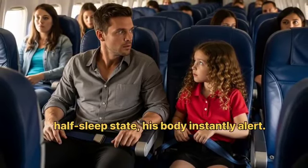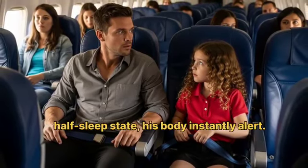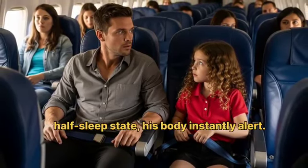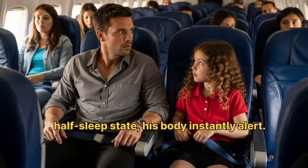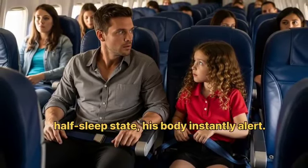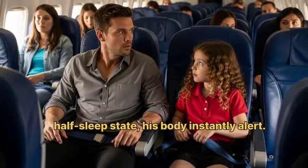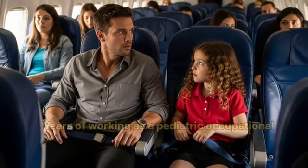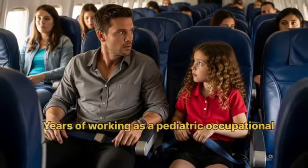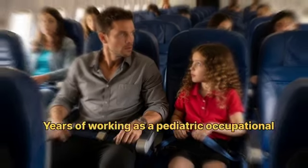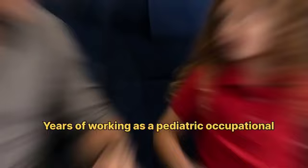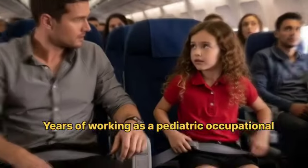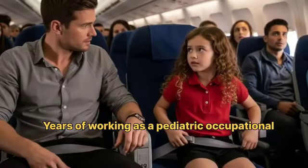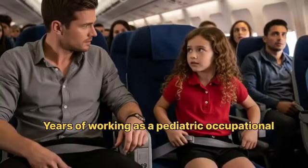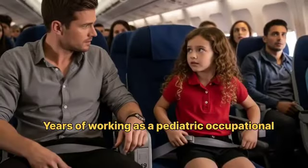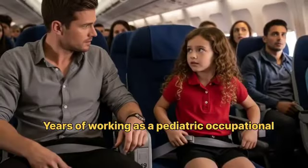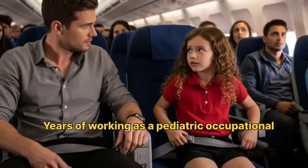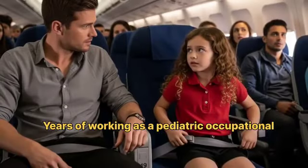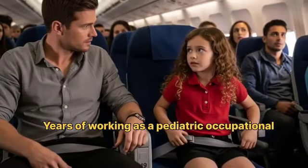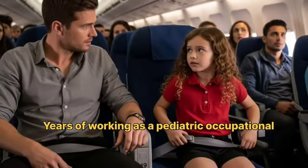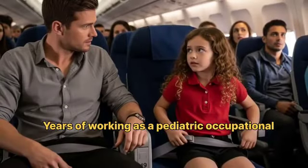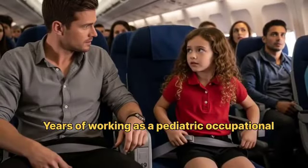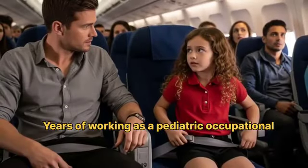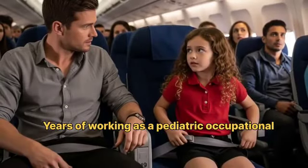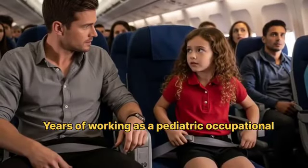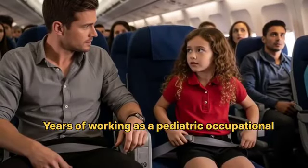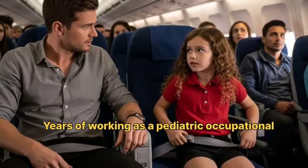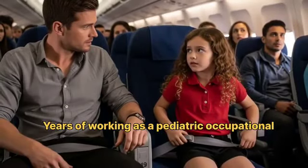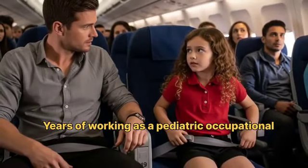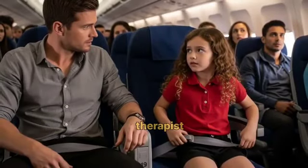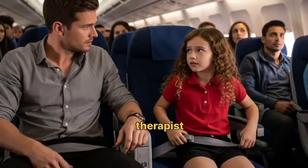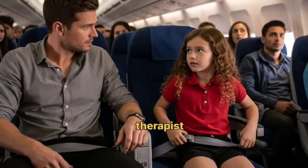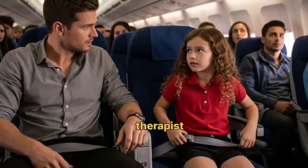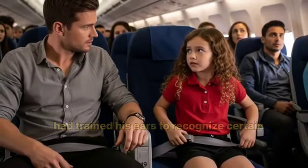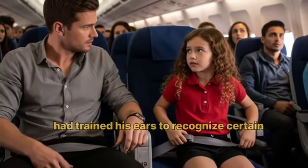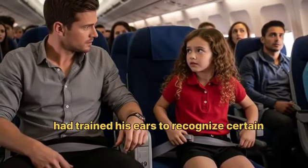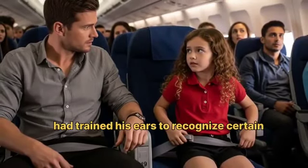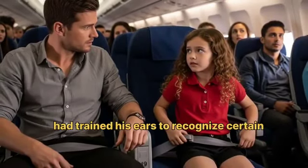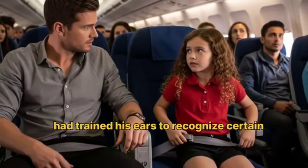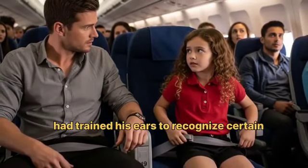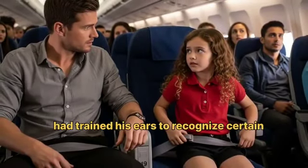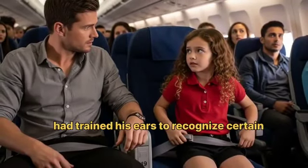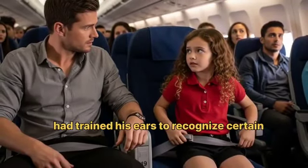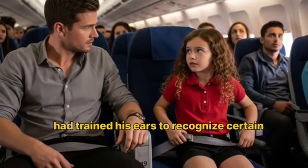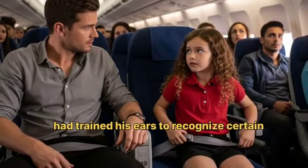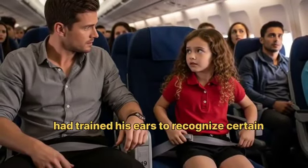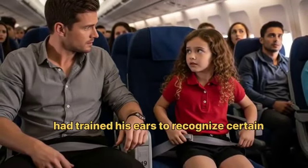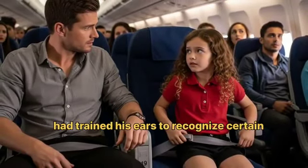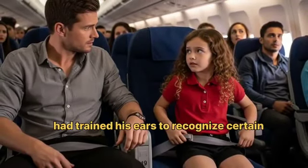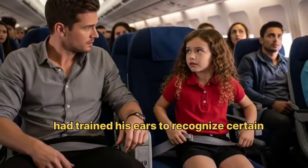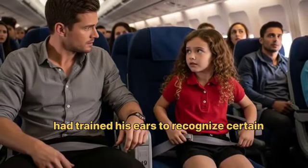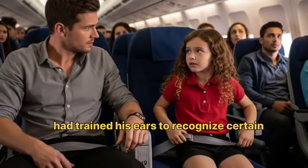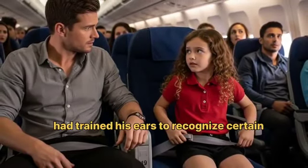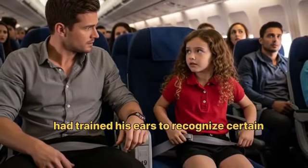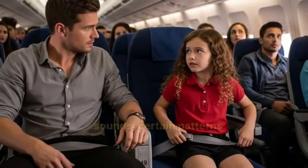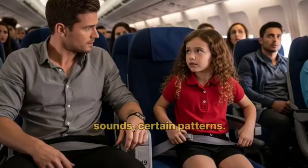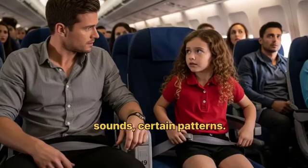alert. Years of working as a pediatric occupational therapist had trained his ears to recognize certain sounds,